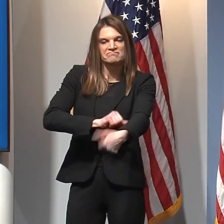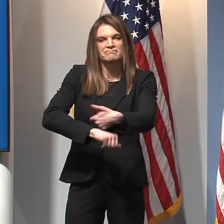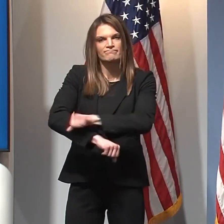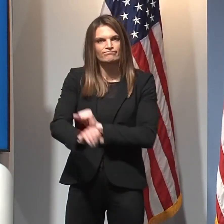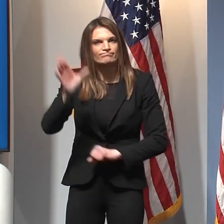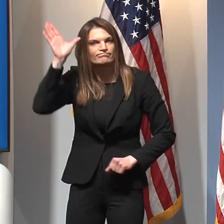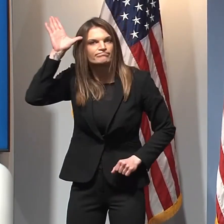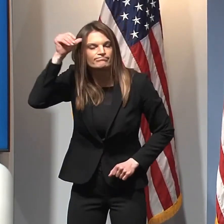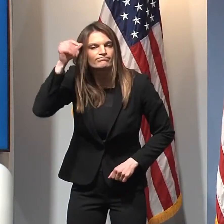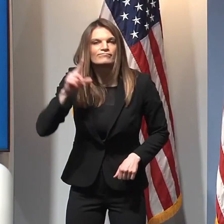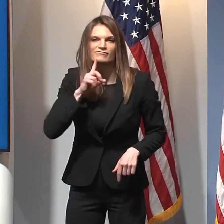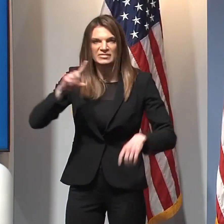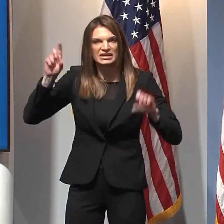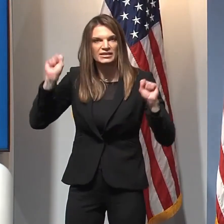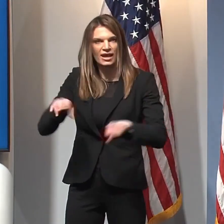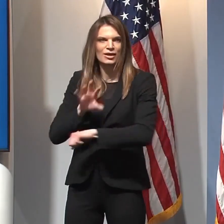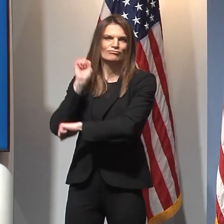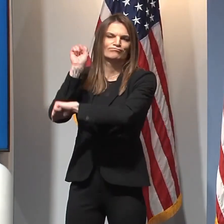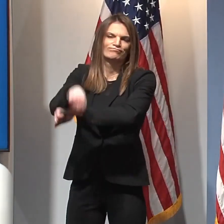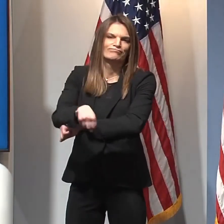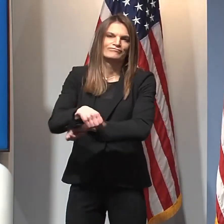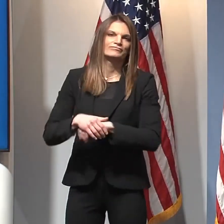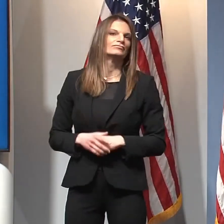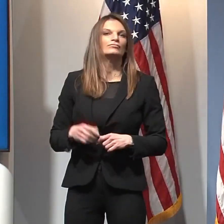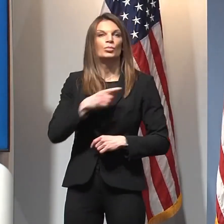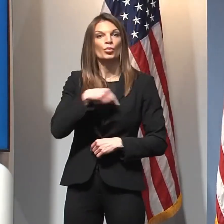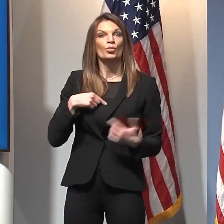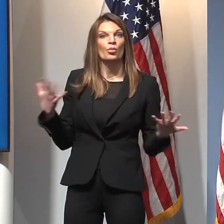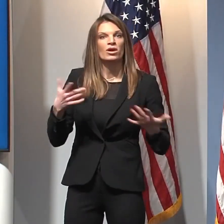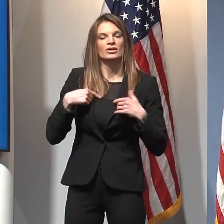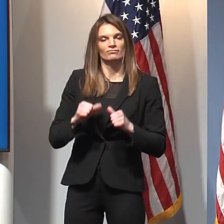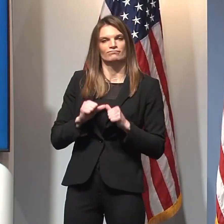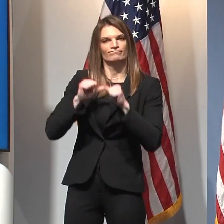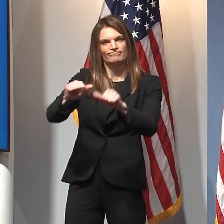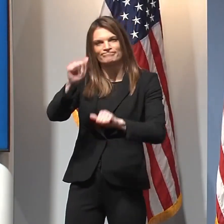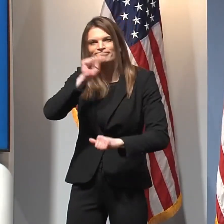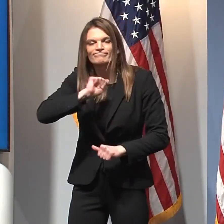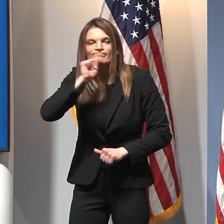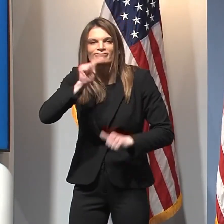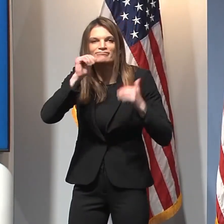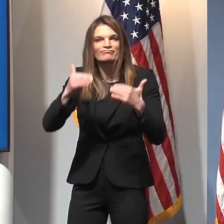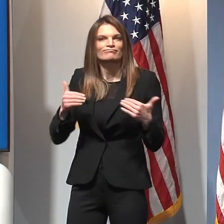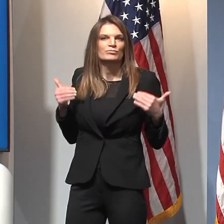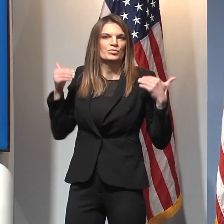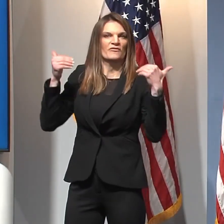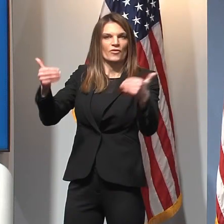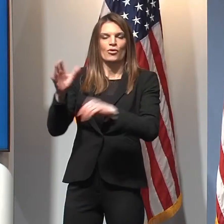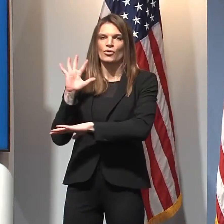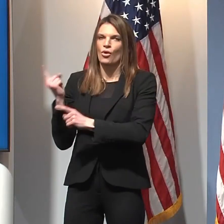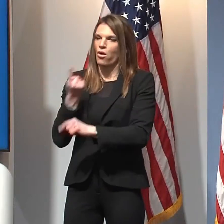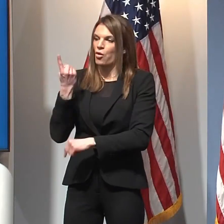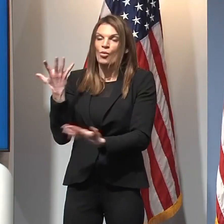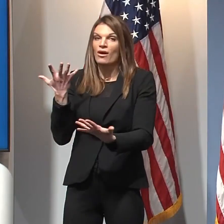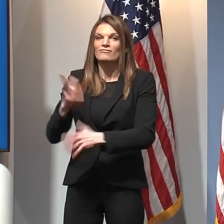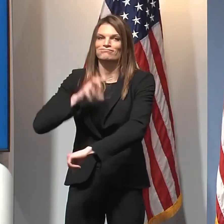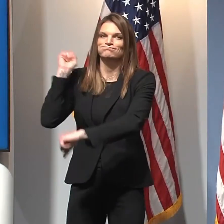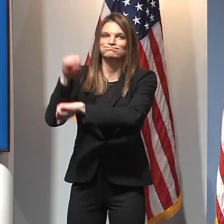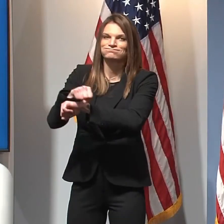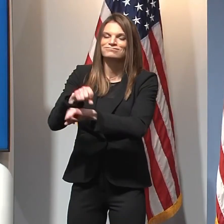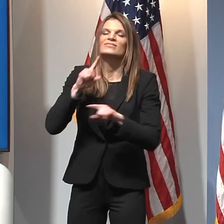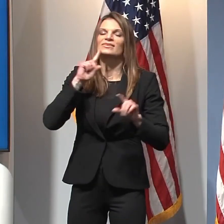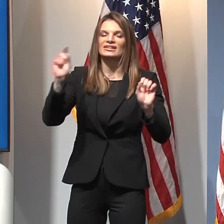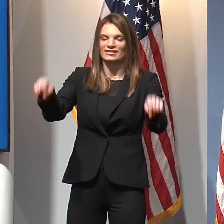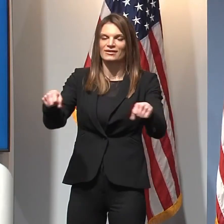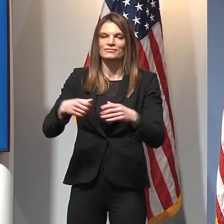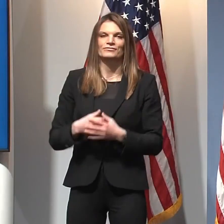We never break when confronted with a crisis. We endure. We overcome, and we always, always, always move